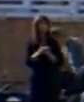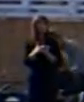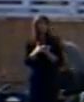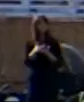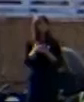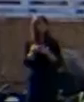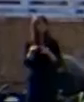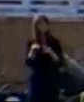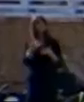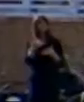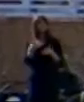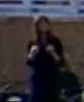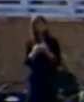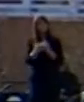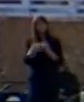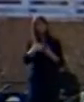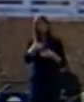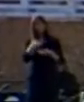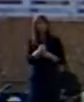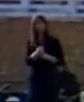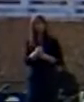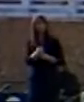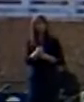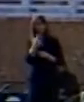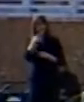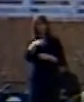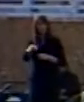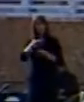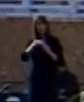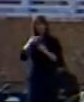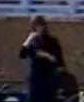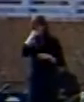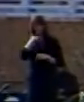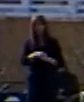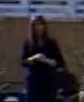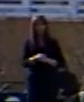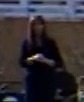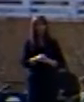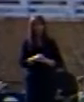building self-esteem for the youngsters in our community.